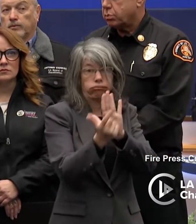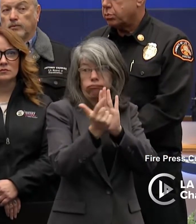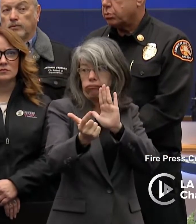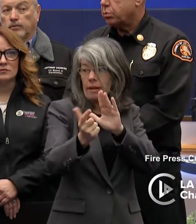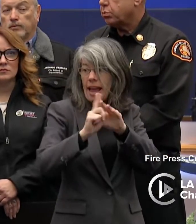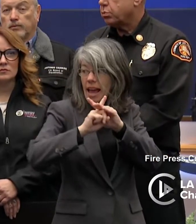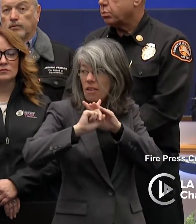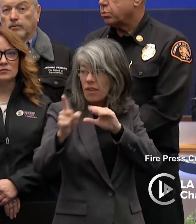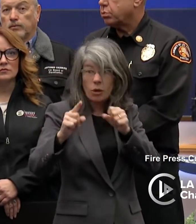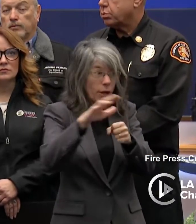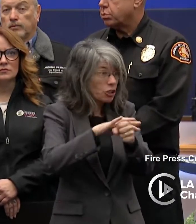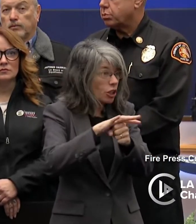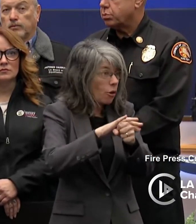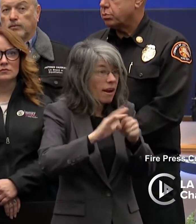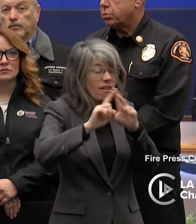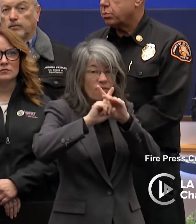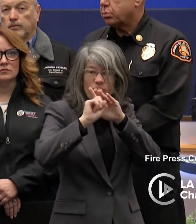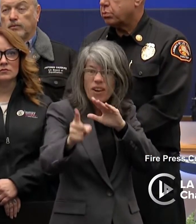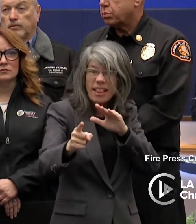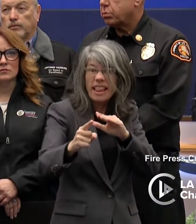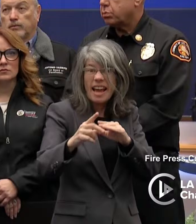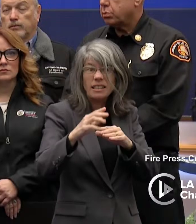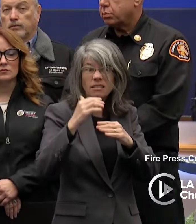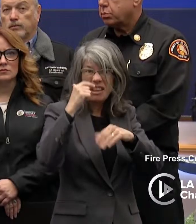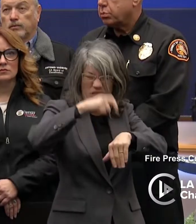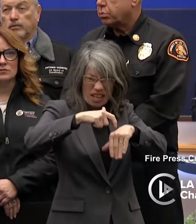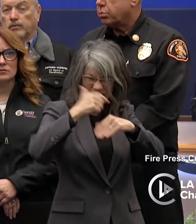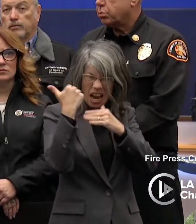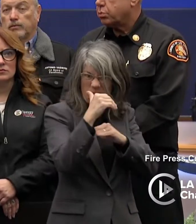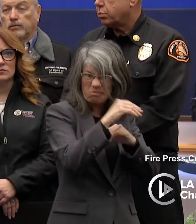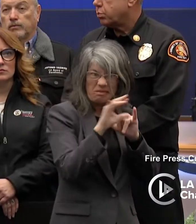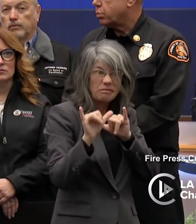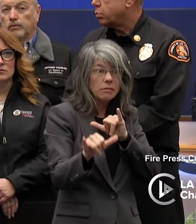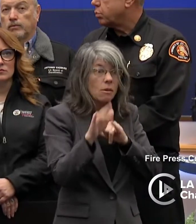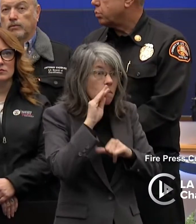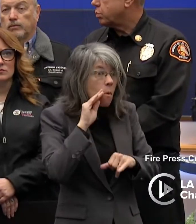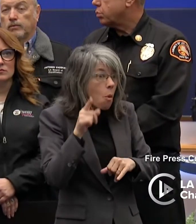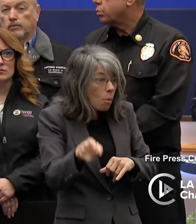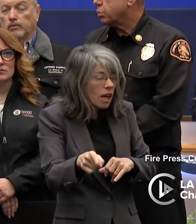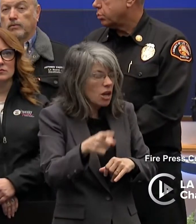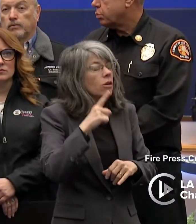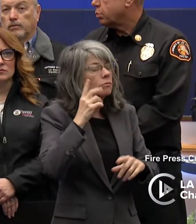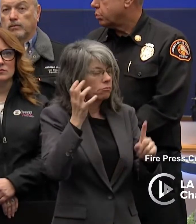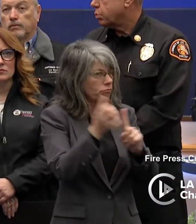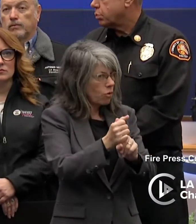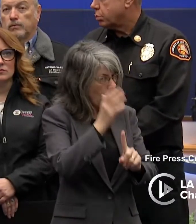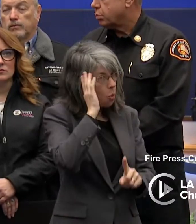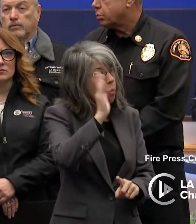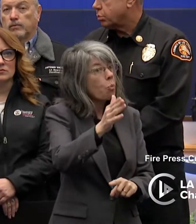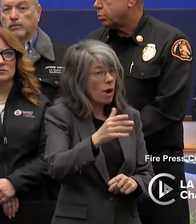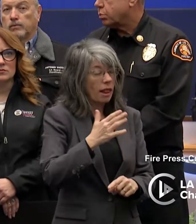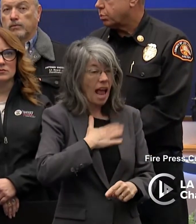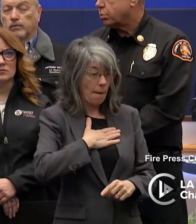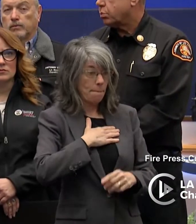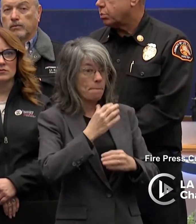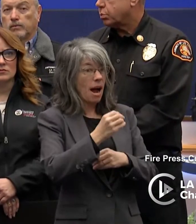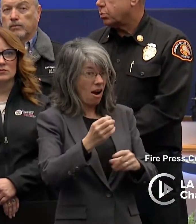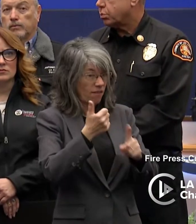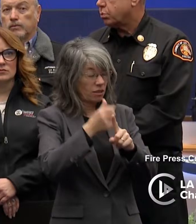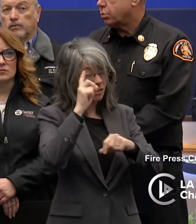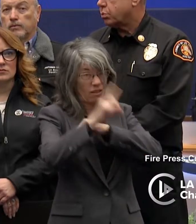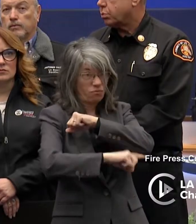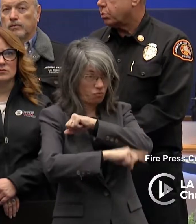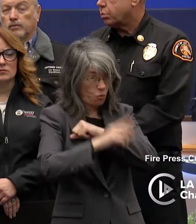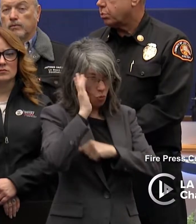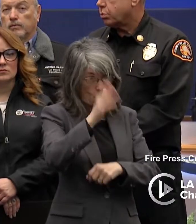an evacuation area, violate a curfew, you will be held accountable, you will be arrested, and my office will